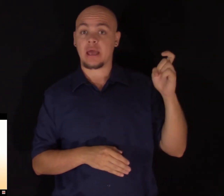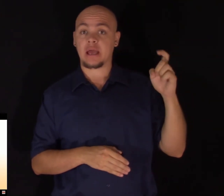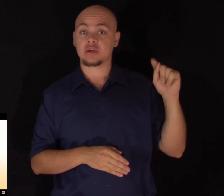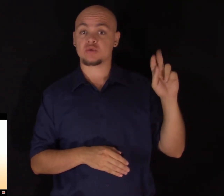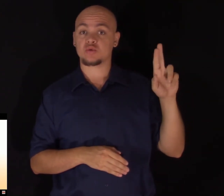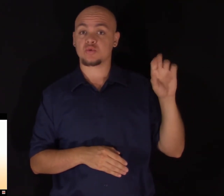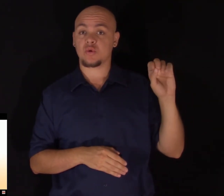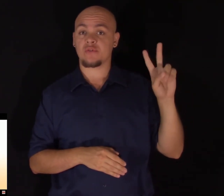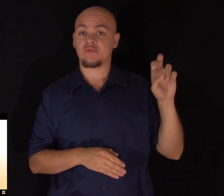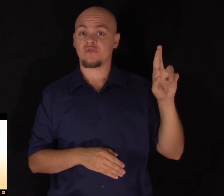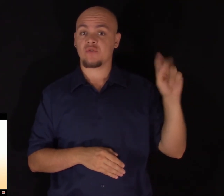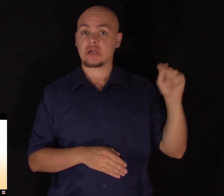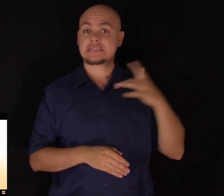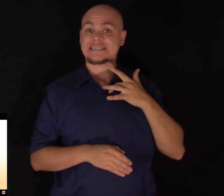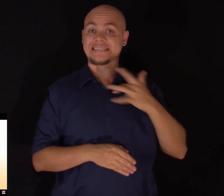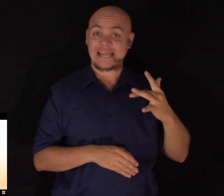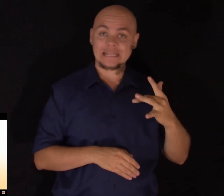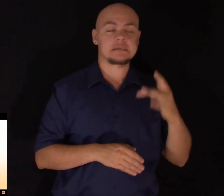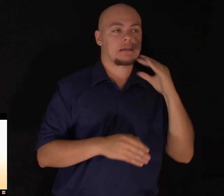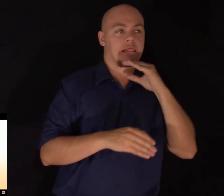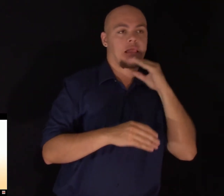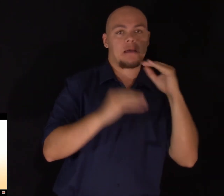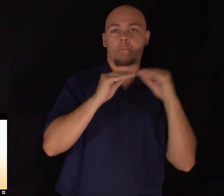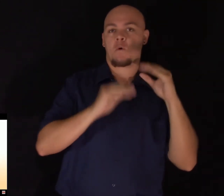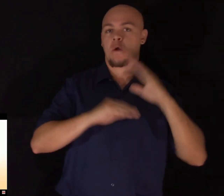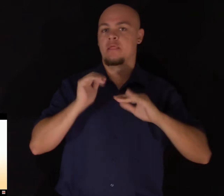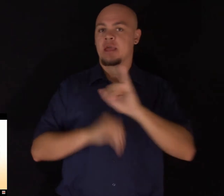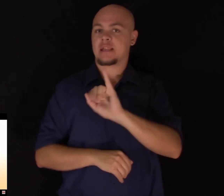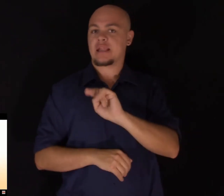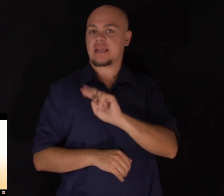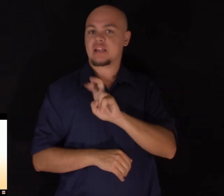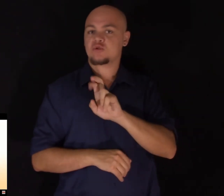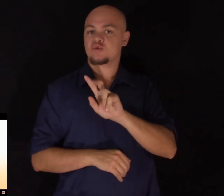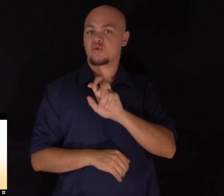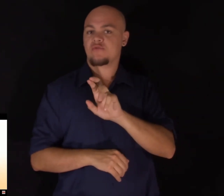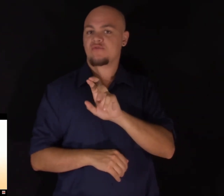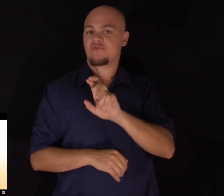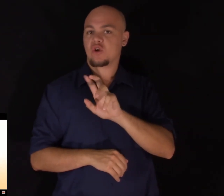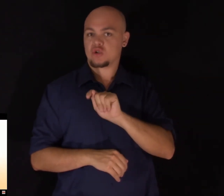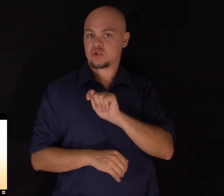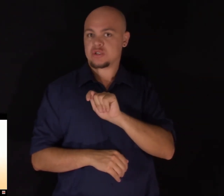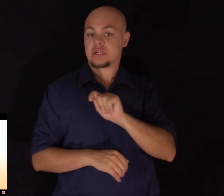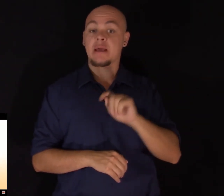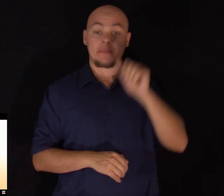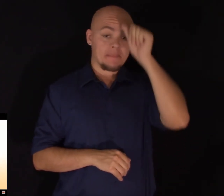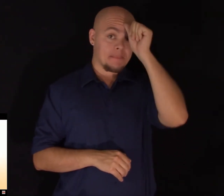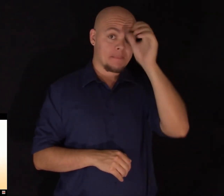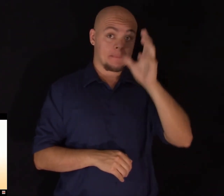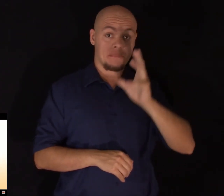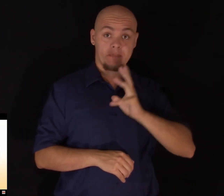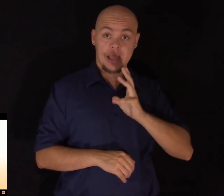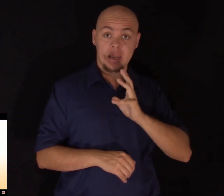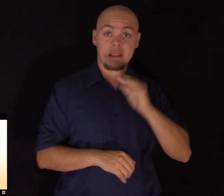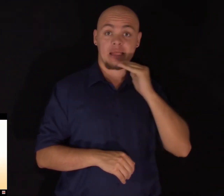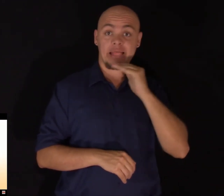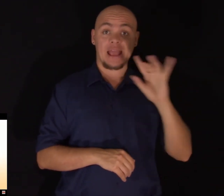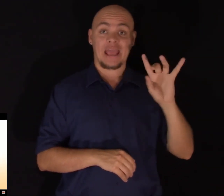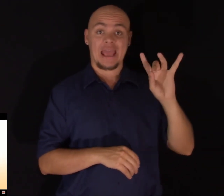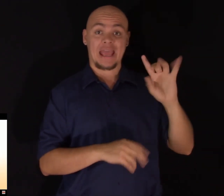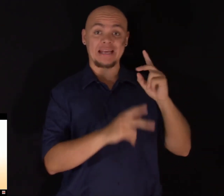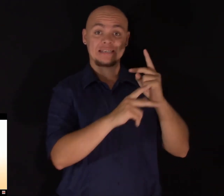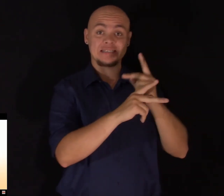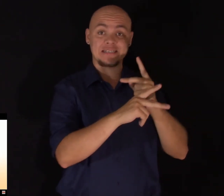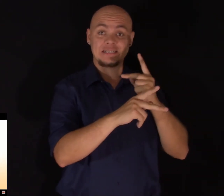introverts. Men lie 8 times more about themselves than they do other people. Women lie more